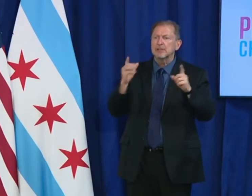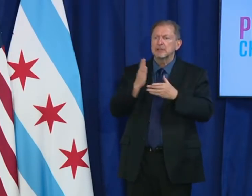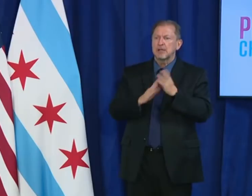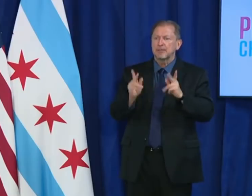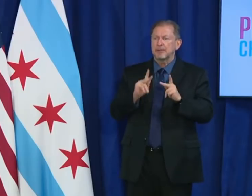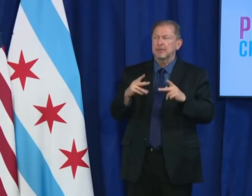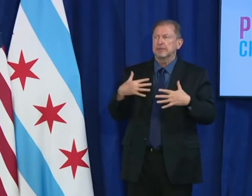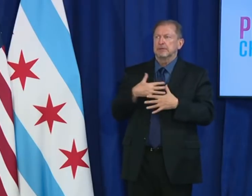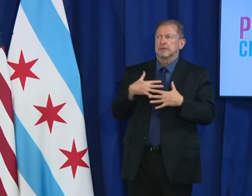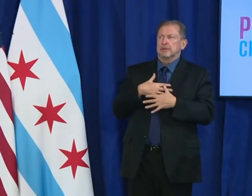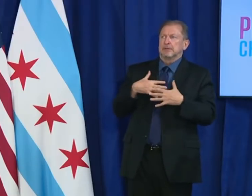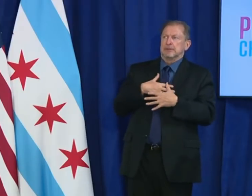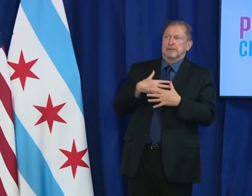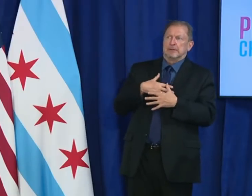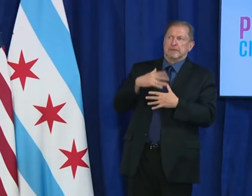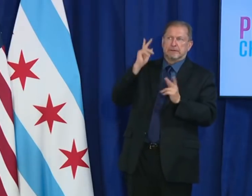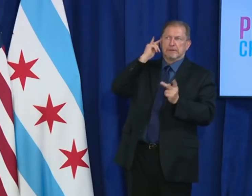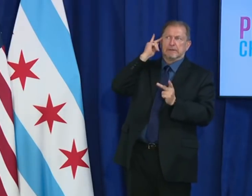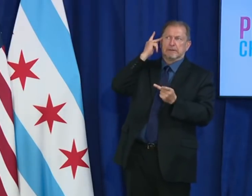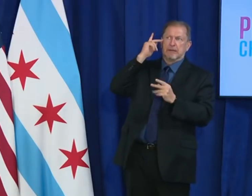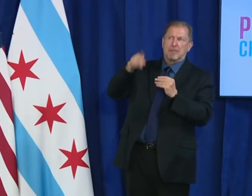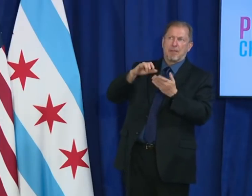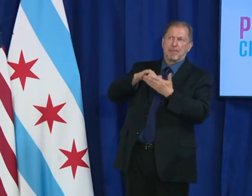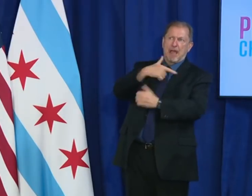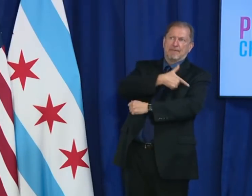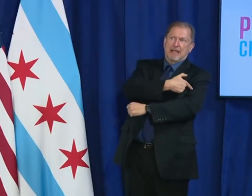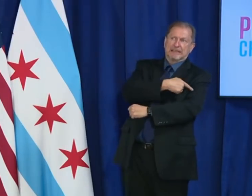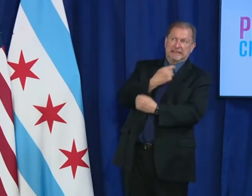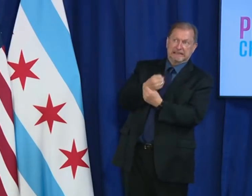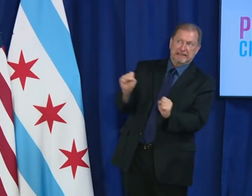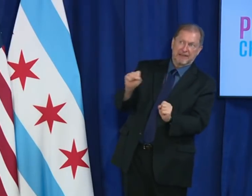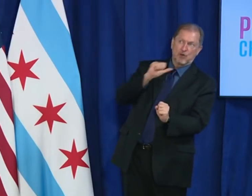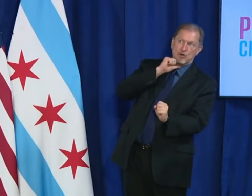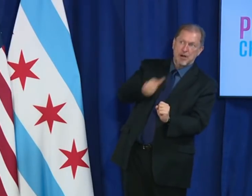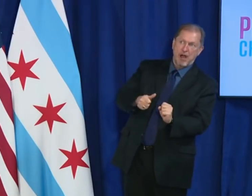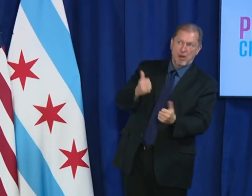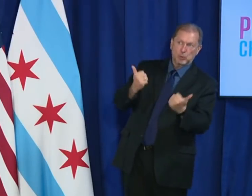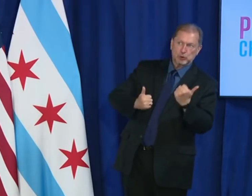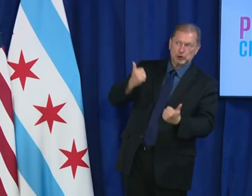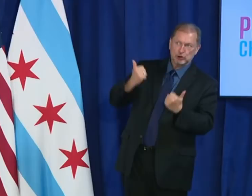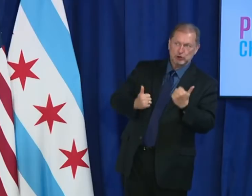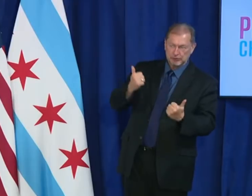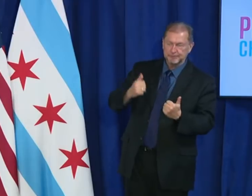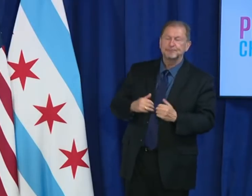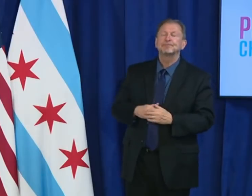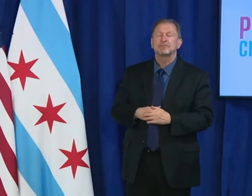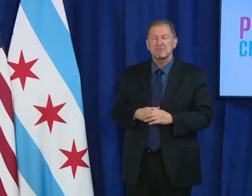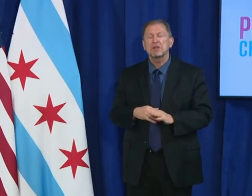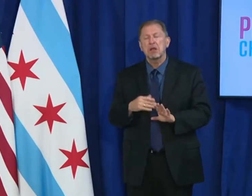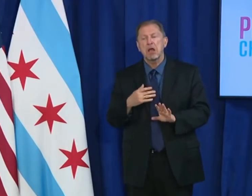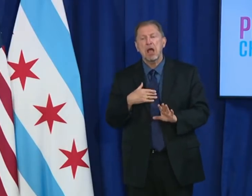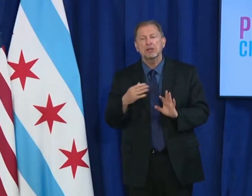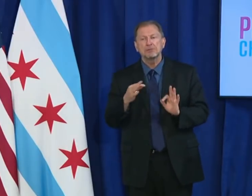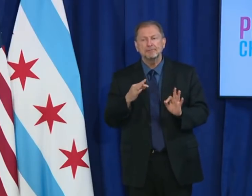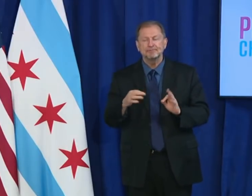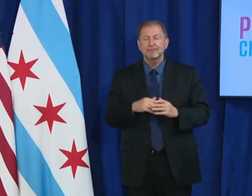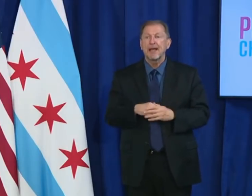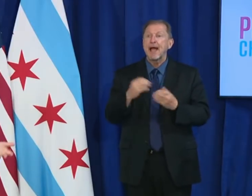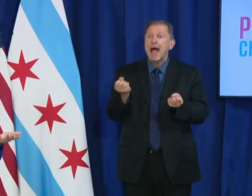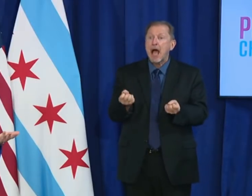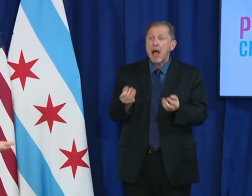might be apprehensive about getting that vaccine initially? Sure, I can start, and then if you want to chime in afterwards. So we do not know